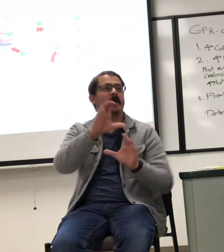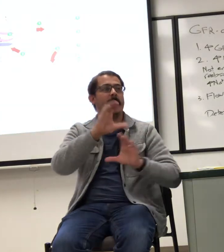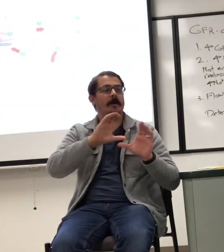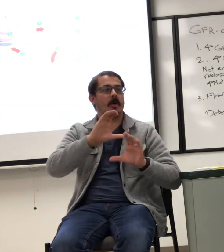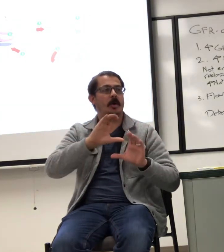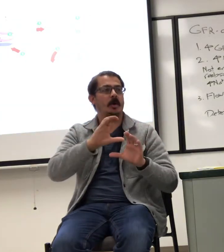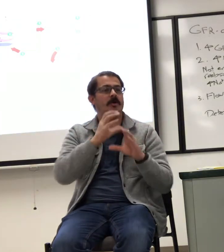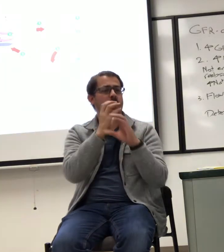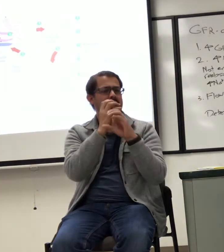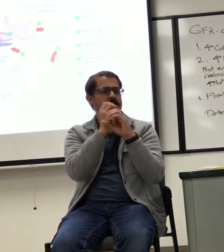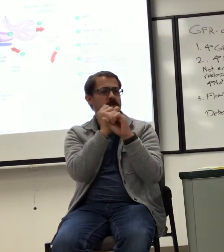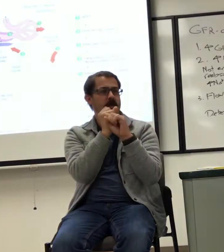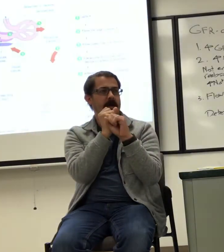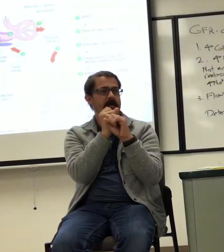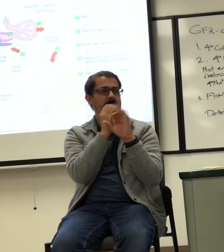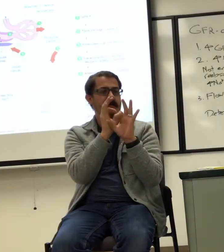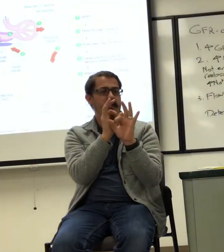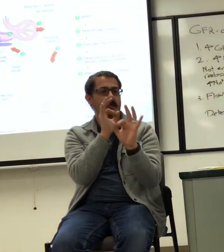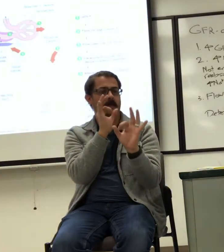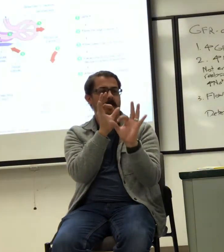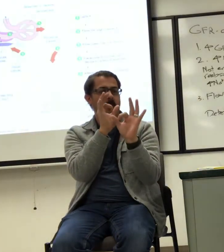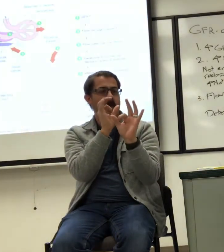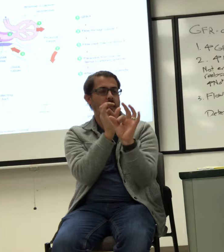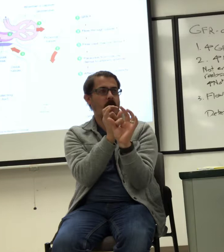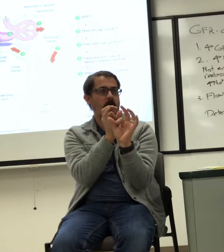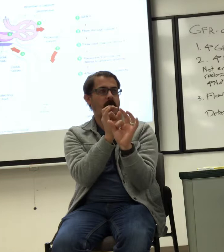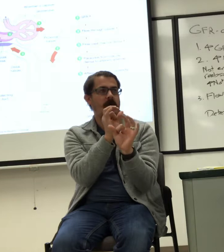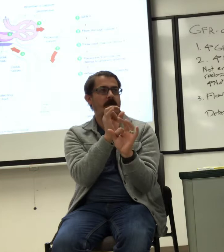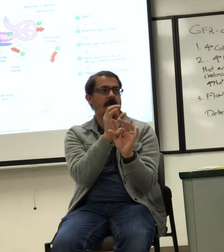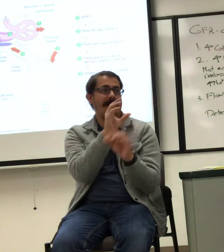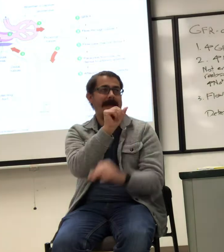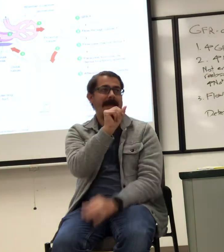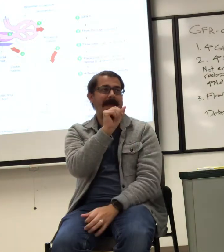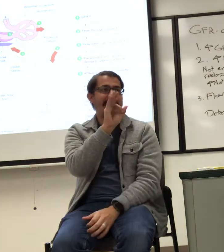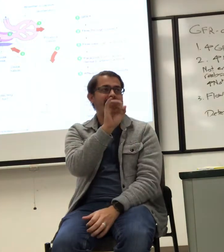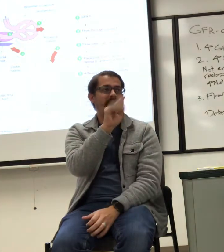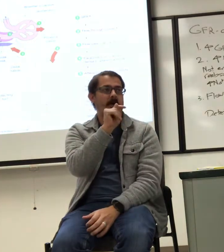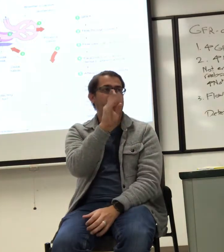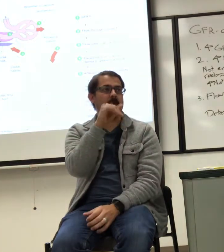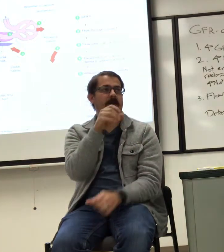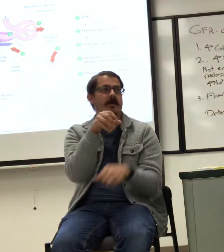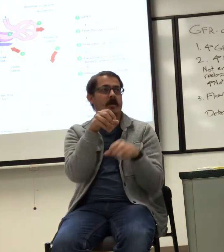to constrict the arteriole, the afferent one.